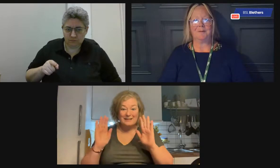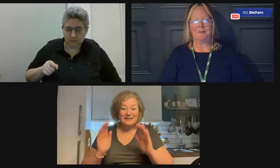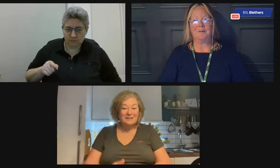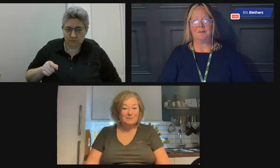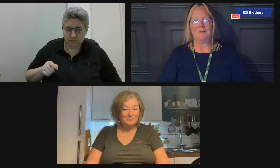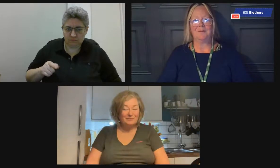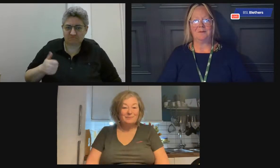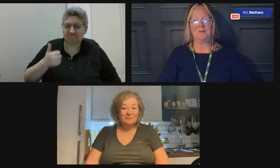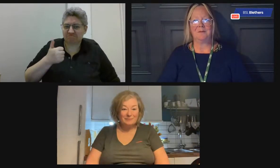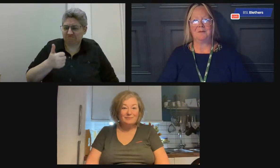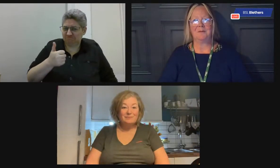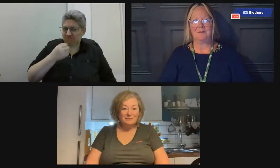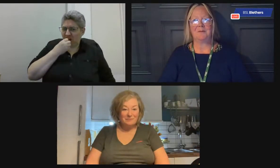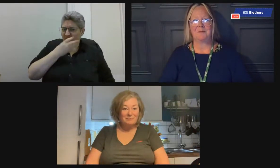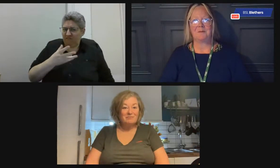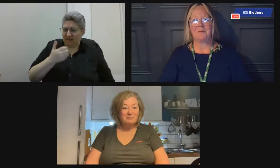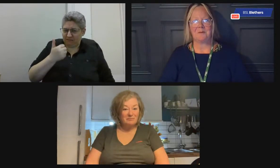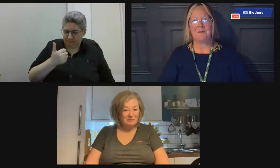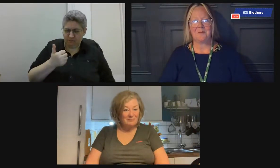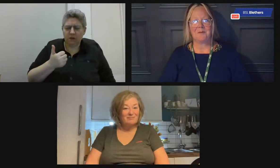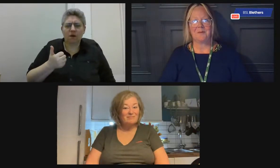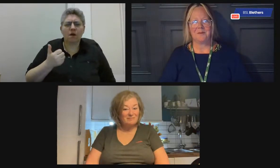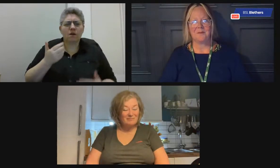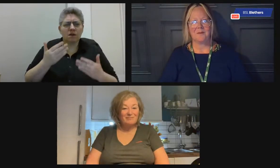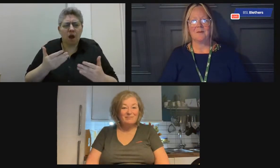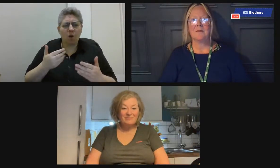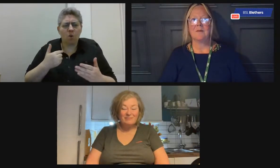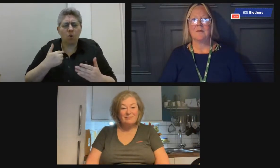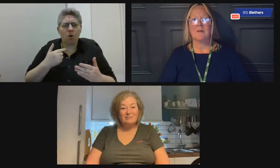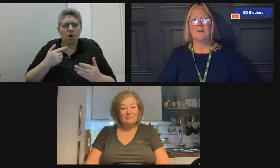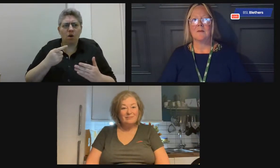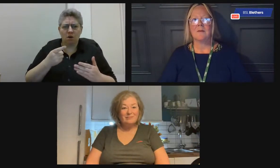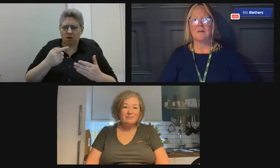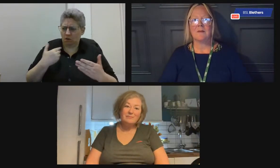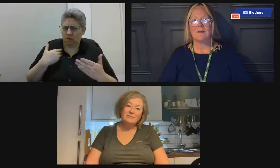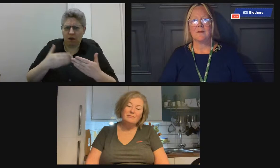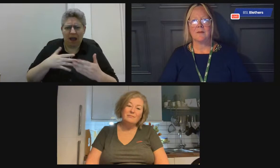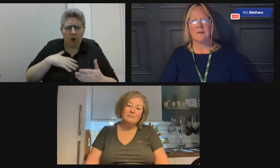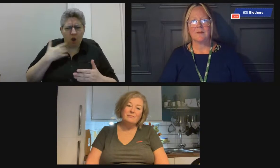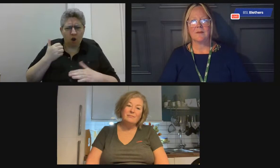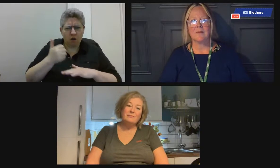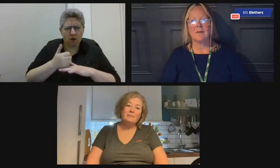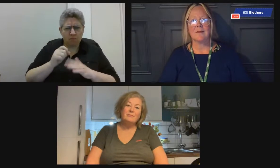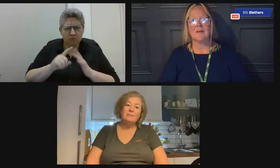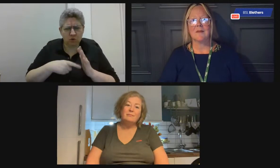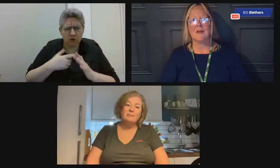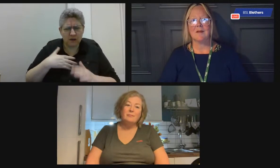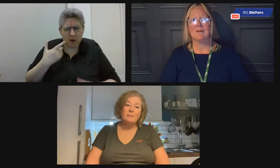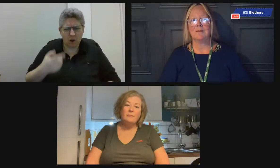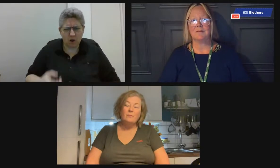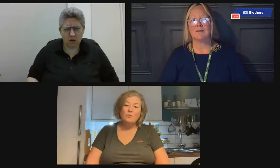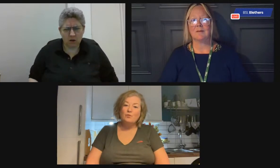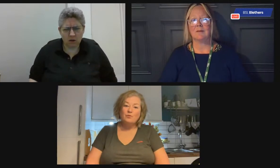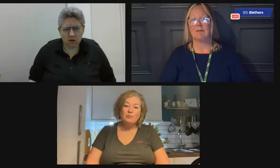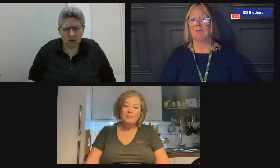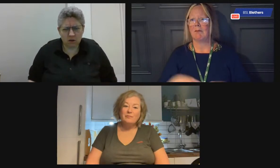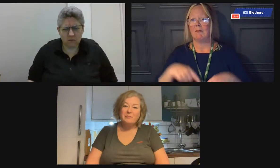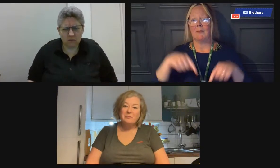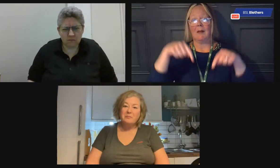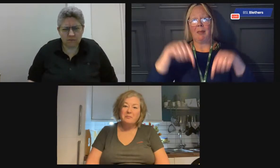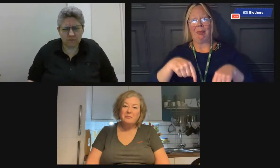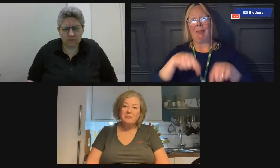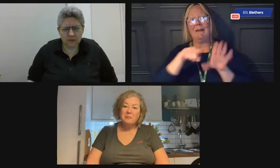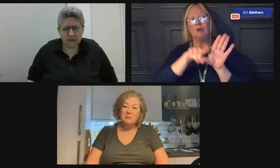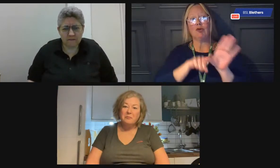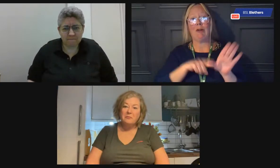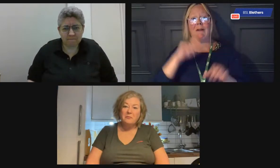the project and run the project. Oh, that's lovely. Thank you for that. So how long has the